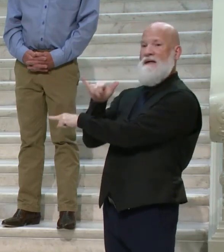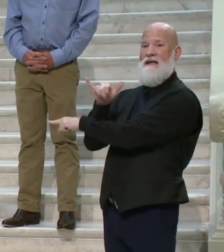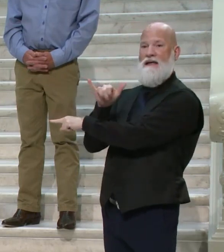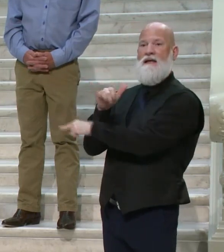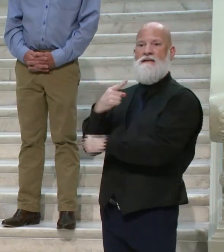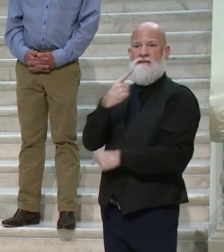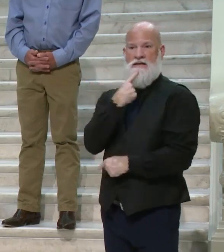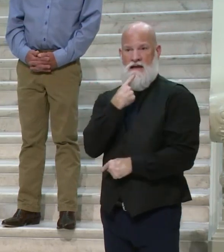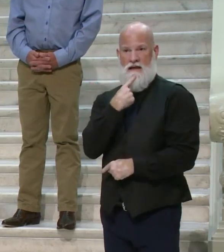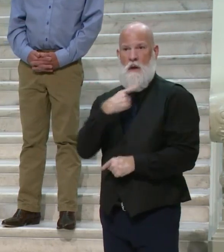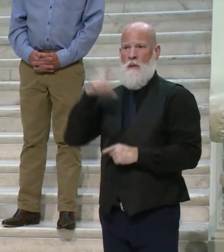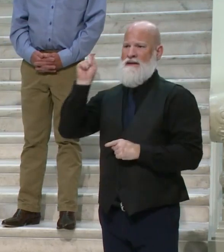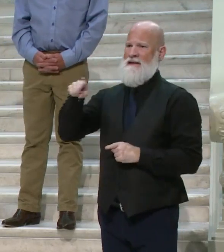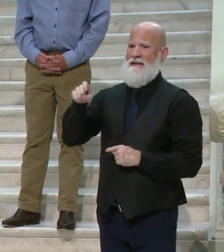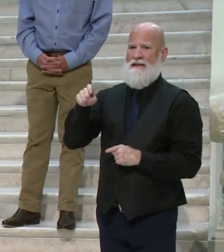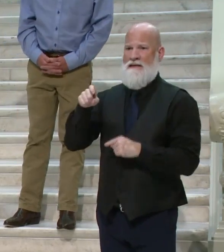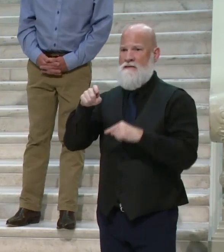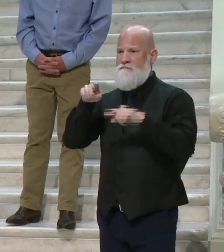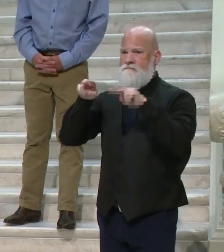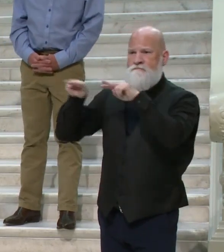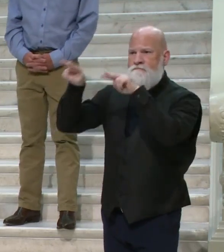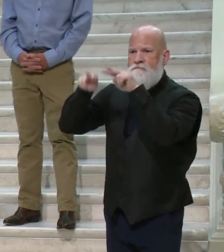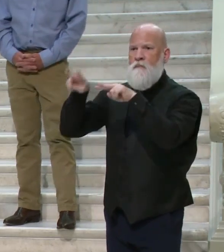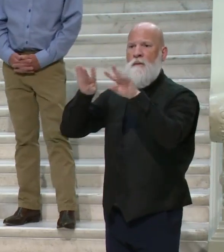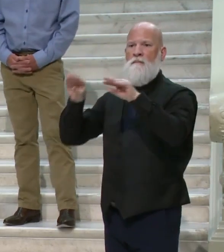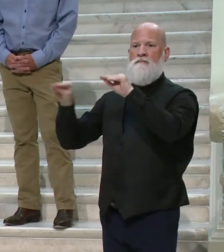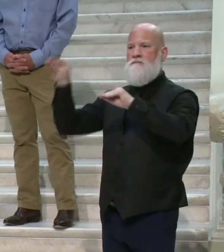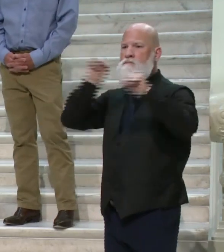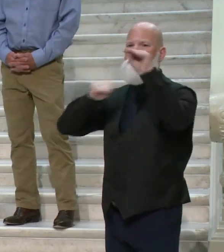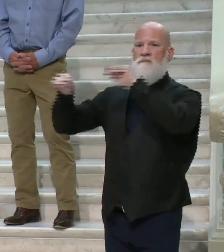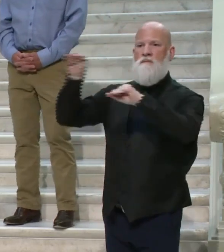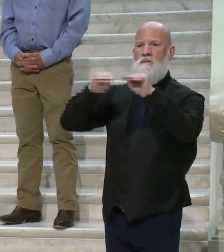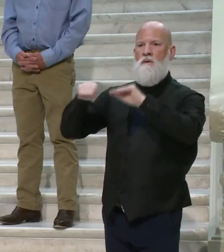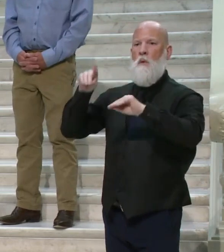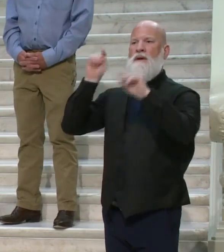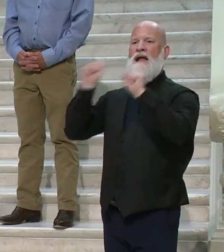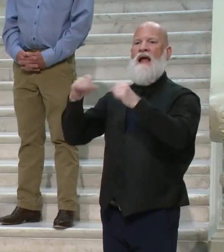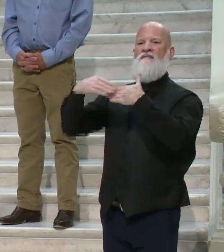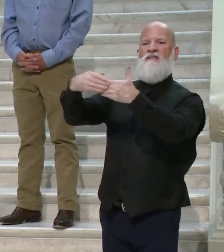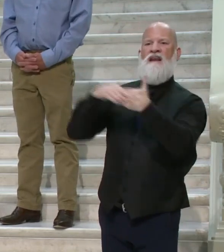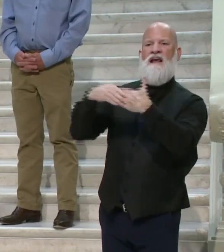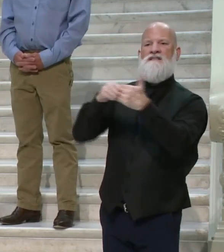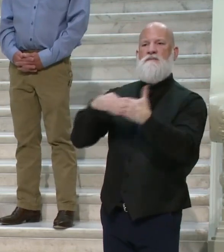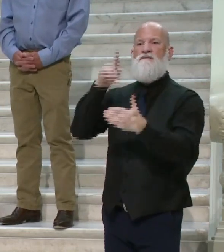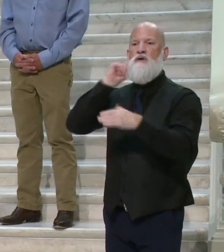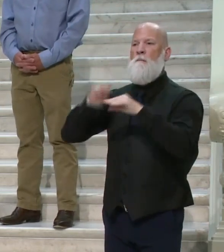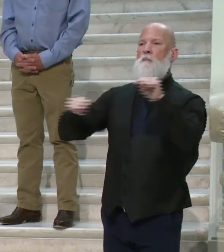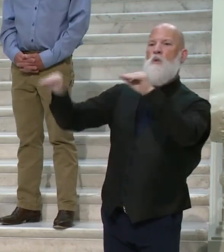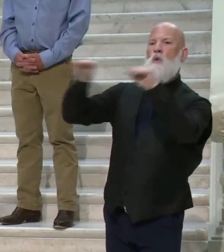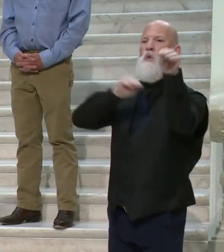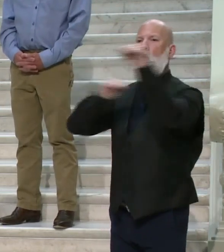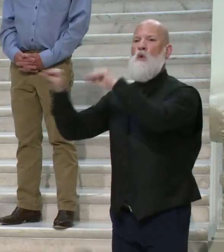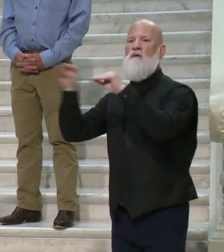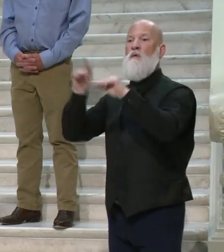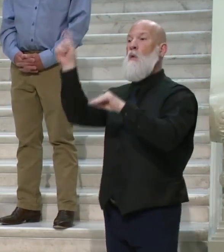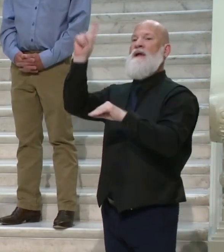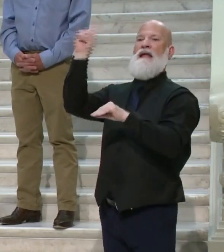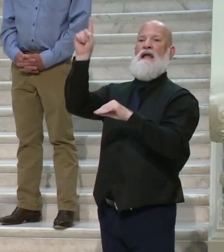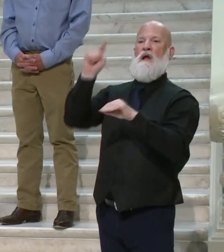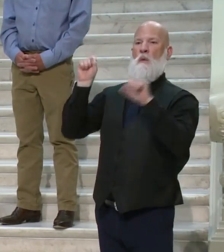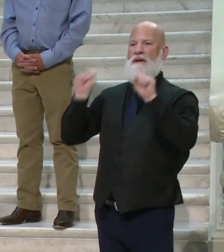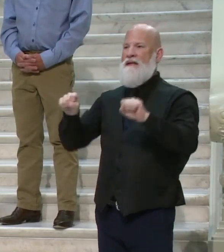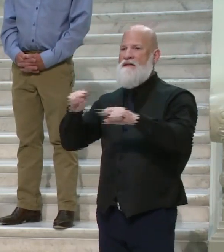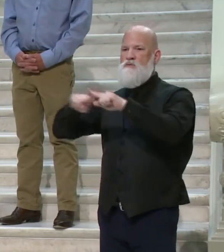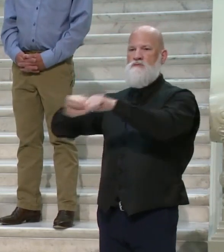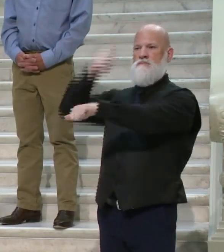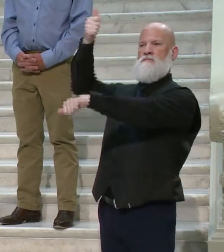critical infrastructure workers or whether it's the meat packing industry, wherever the public health leadership tells us to direct that capability,